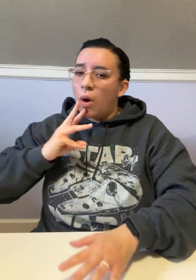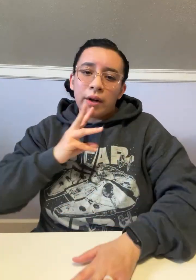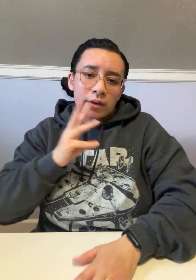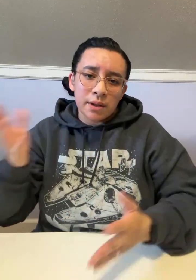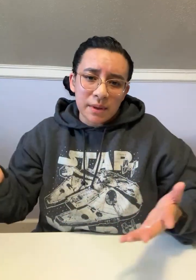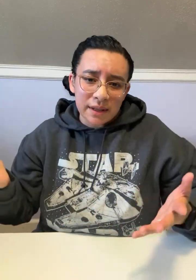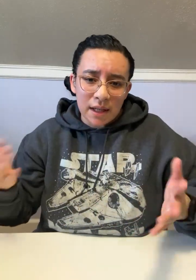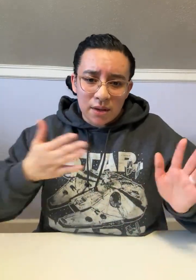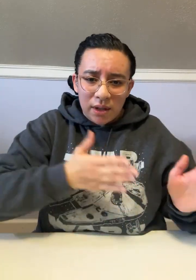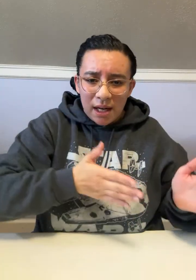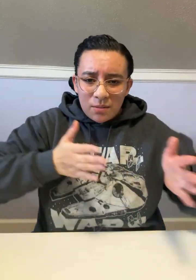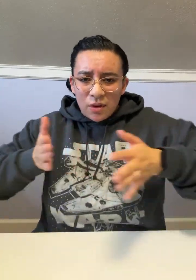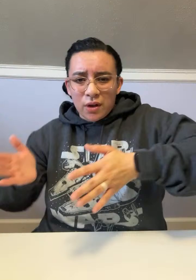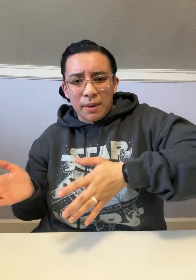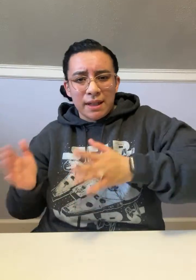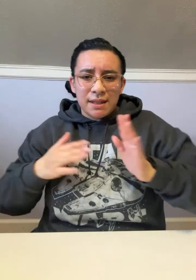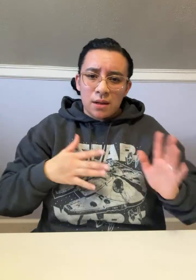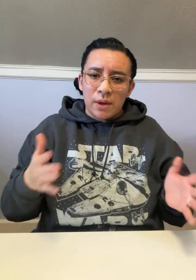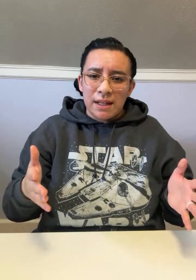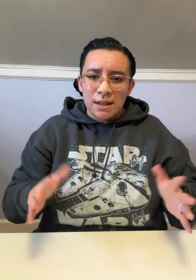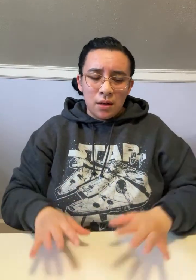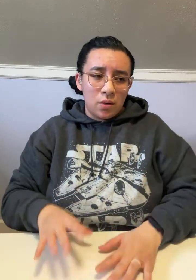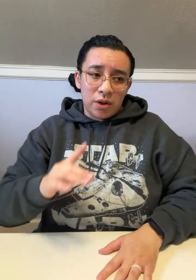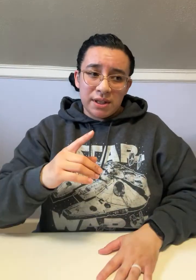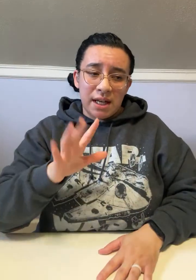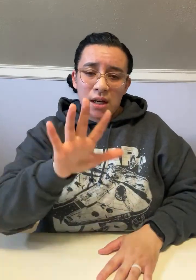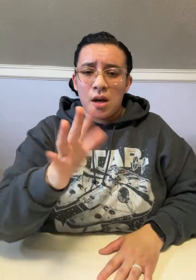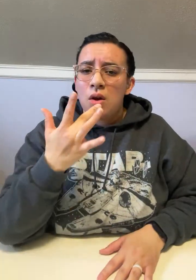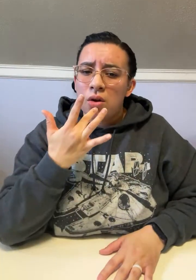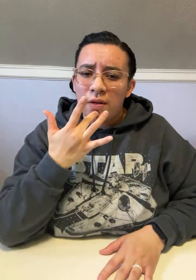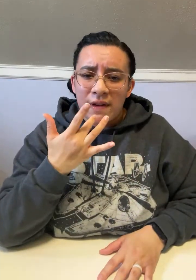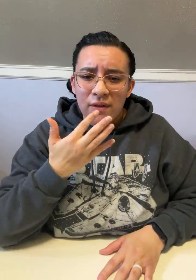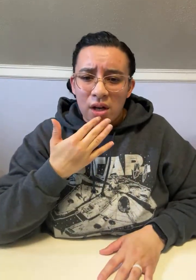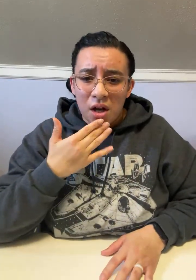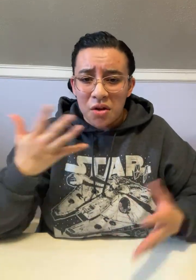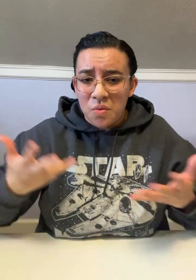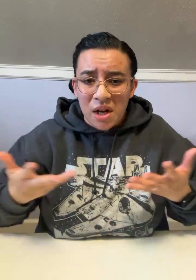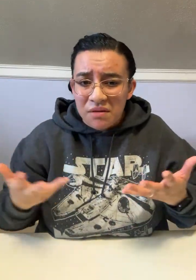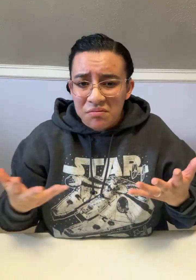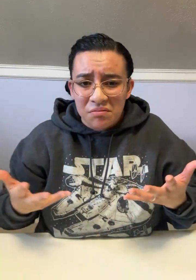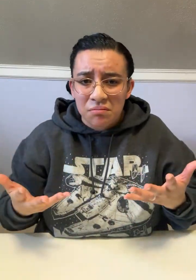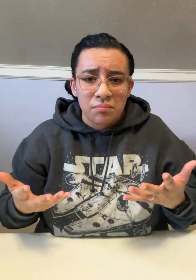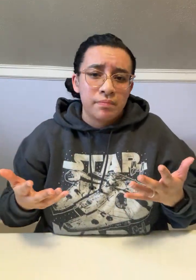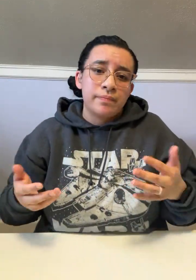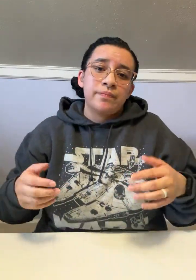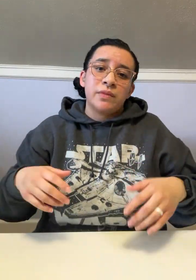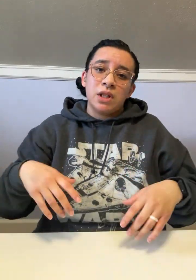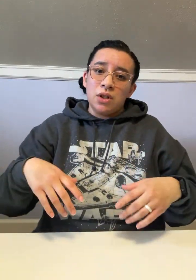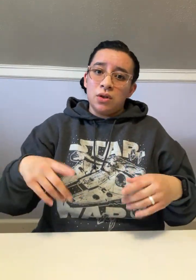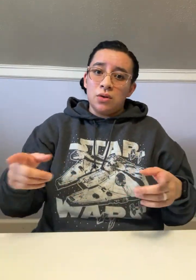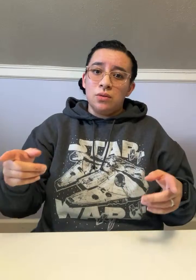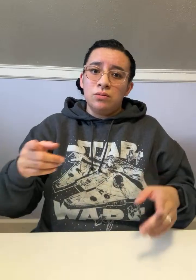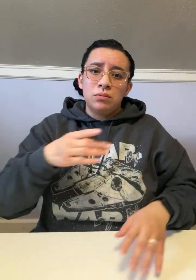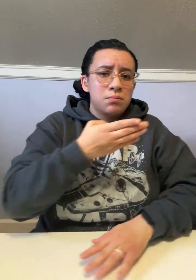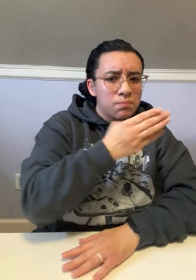water, something like that. So you kind of move your body sideways, or you could say your favorite color, what? And then you do